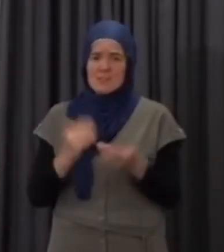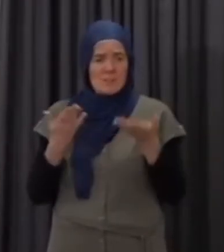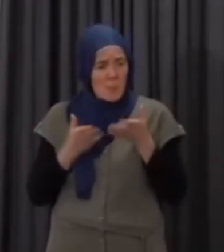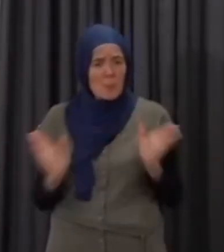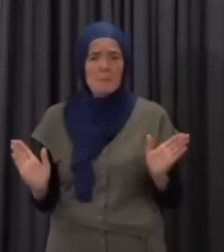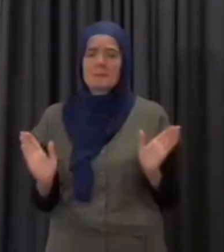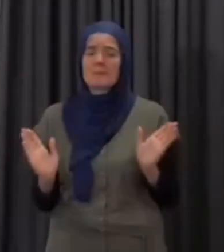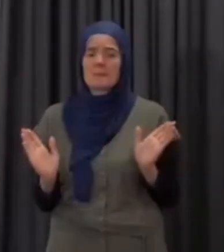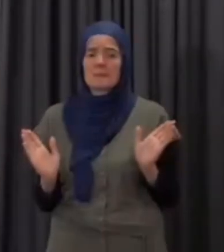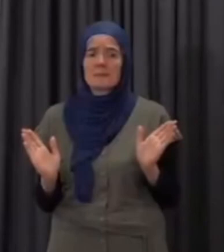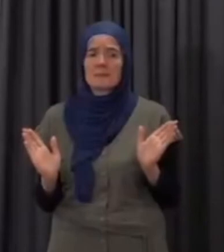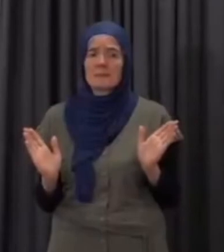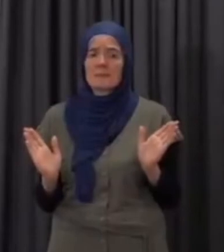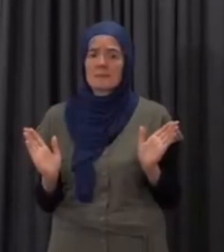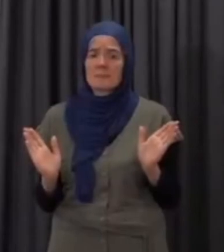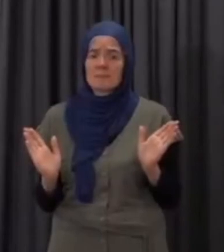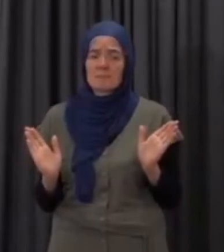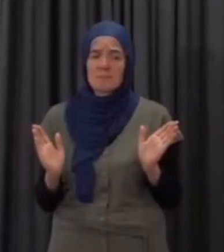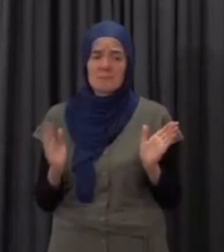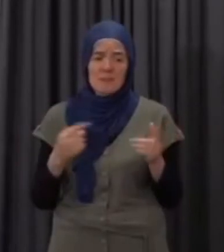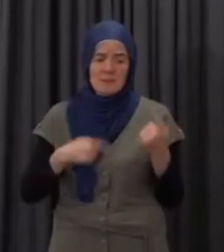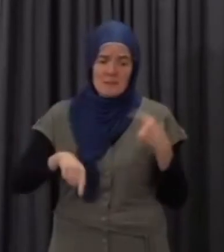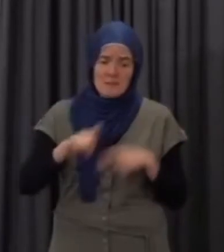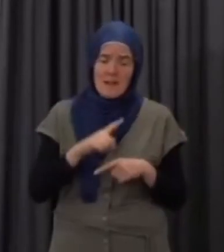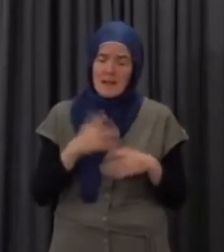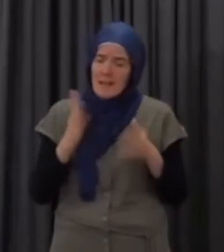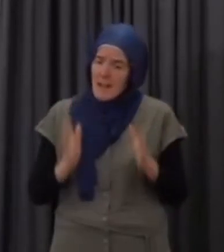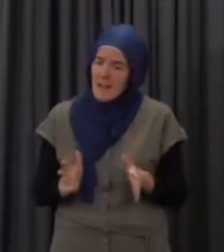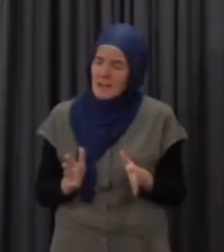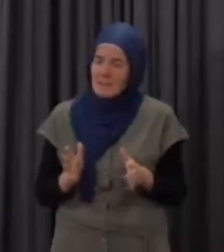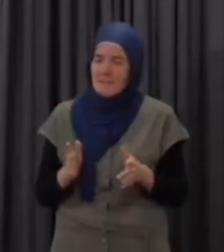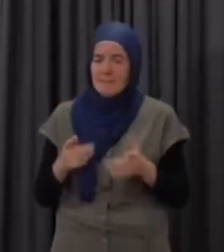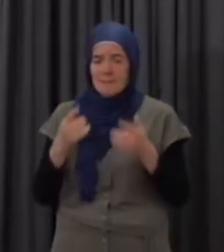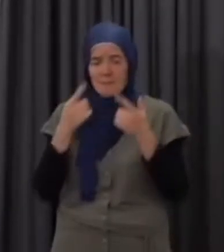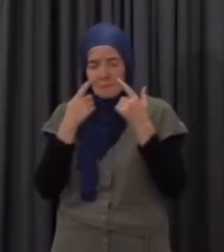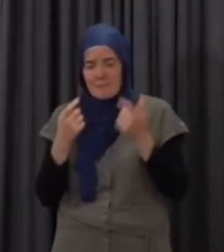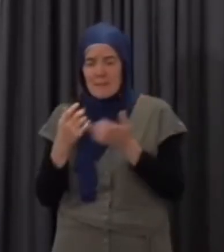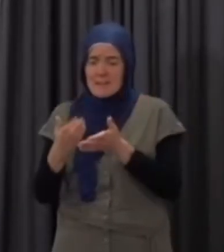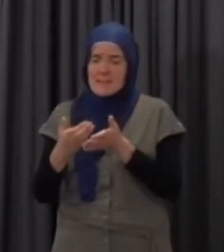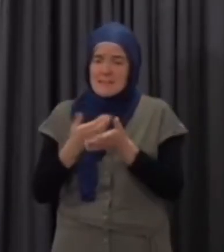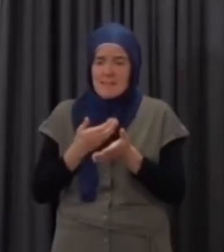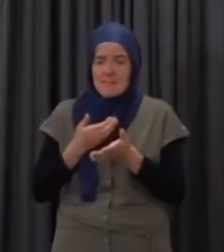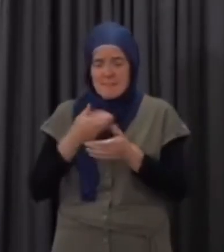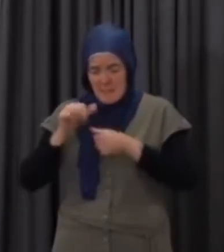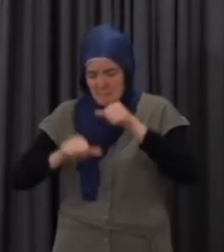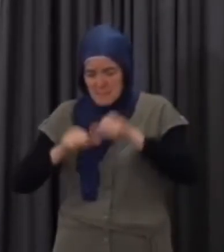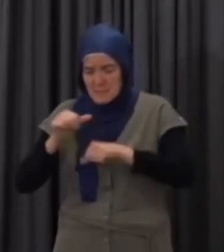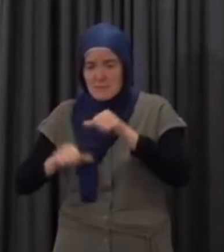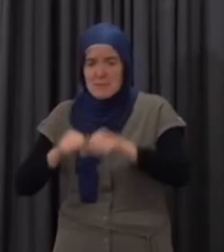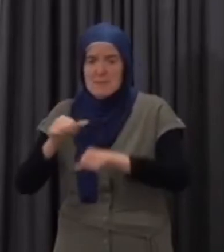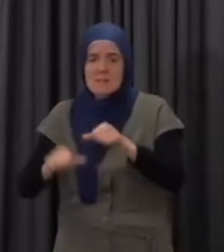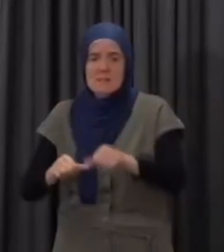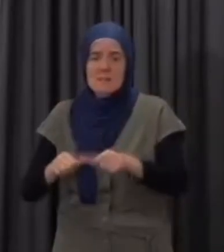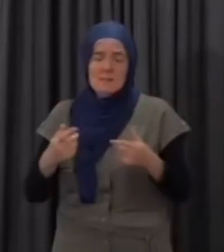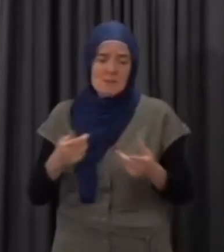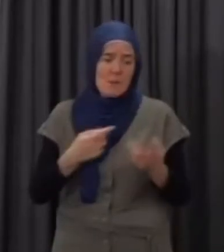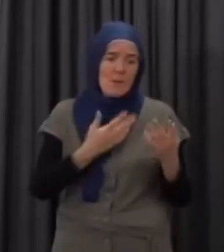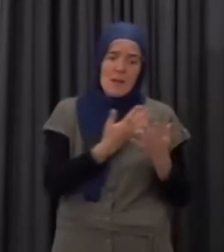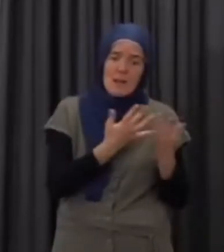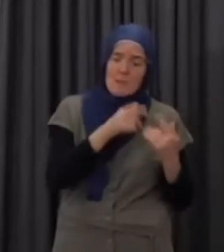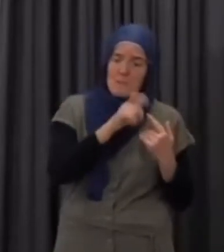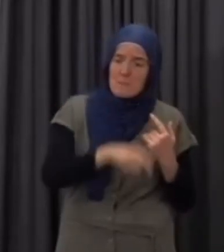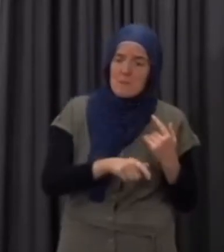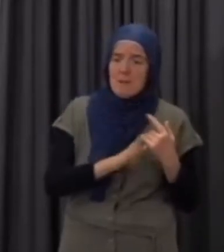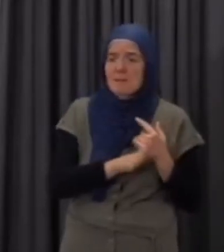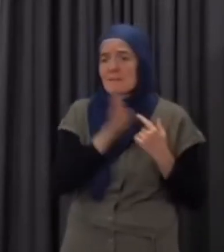taking precautions for patients who are accessing our services. It's important to know that people attending emergency departments, that we have mechanisms to be able to